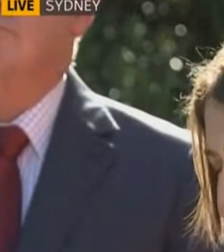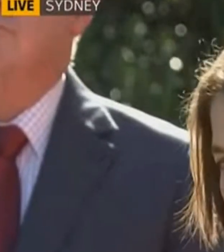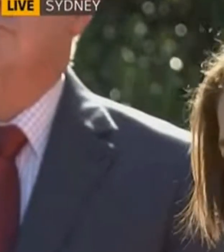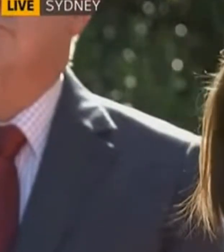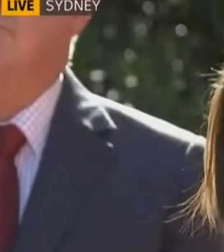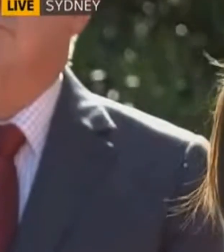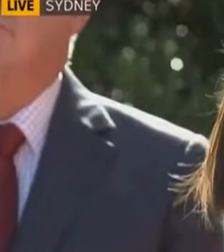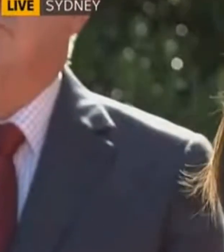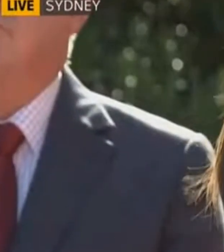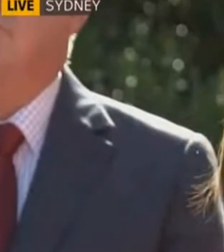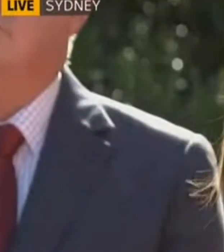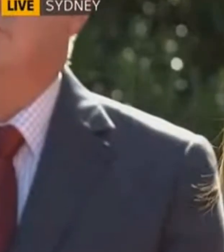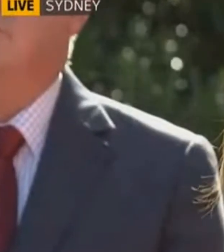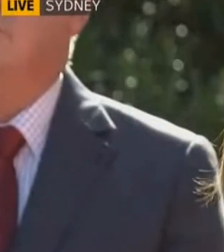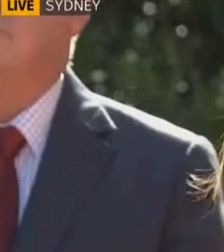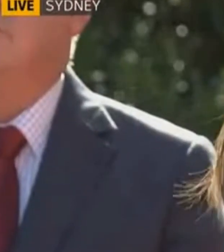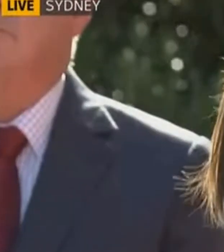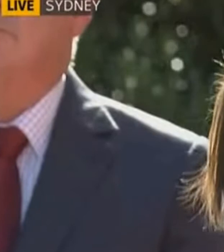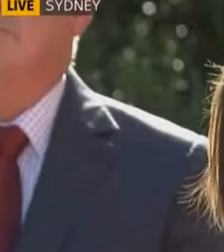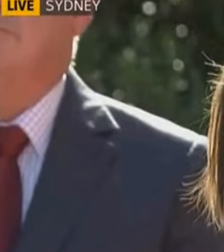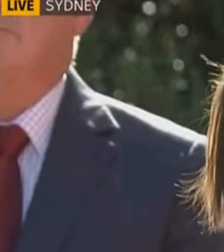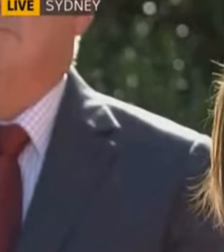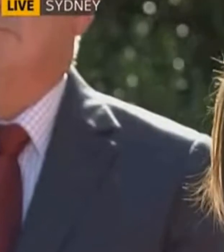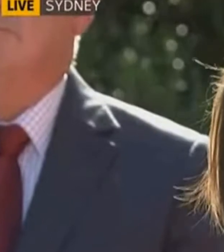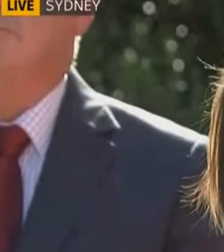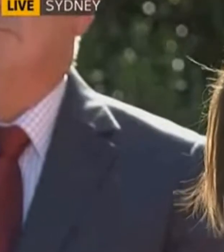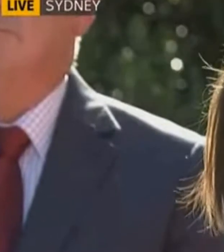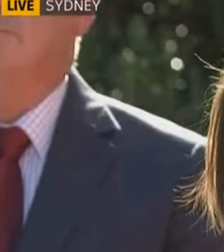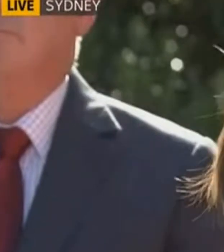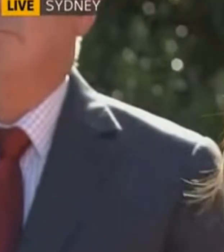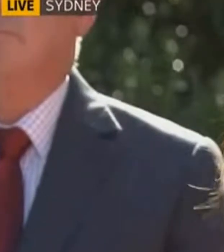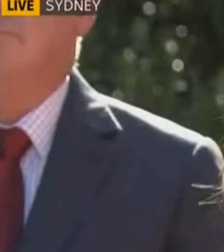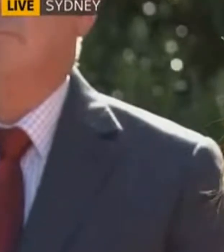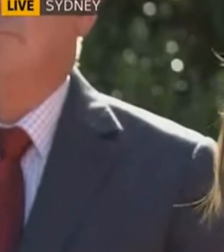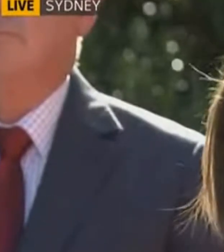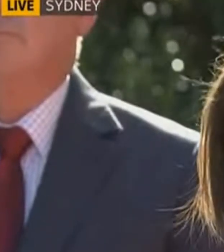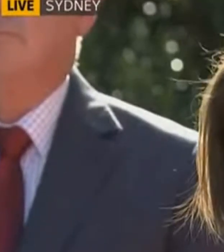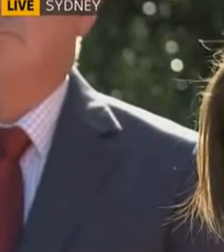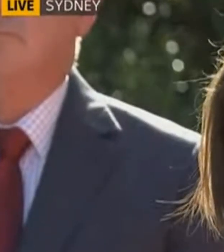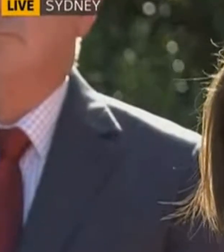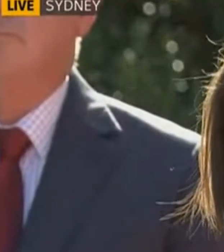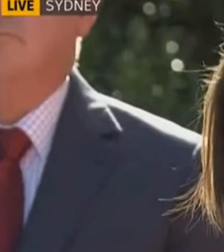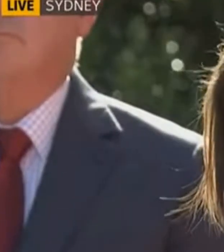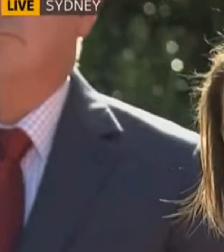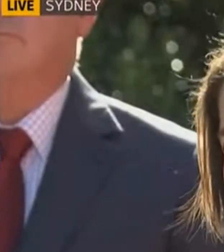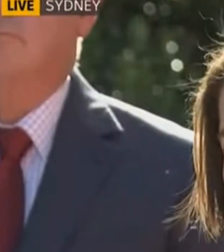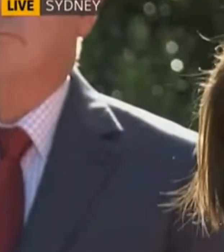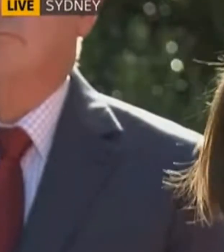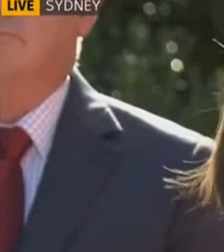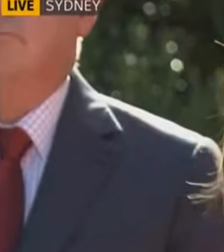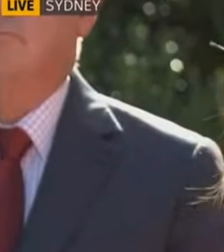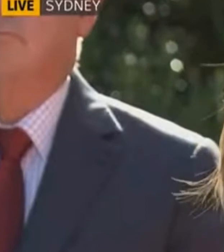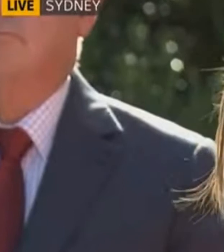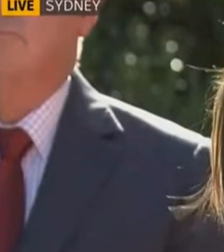midnight tomorrow night. So today and tomorrow is the last time in which any Victorians will be allowed across the